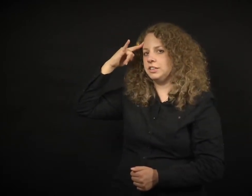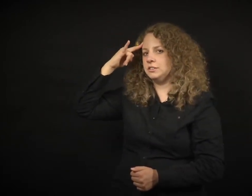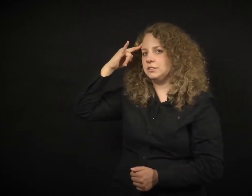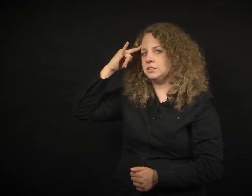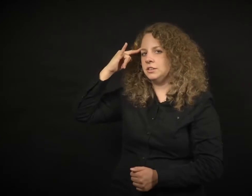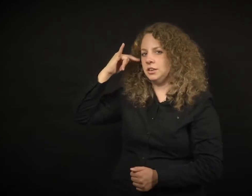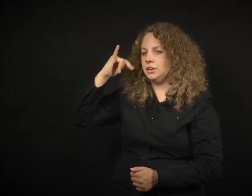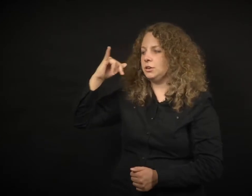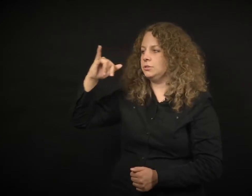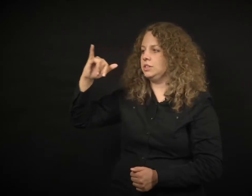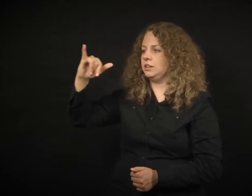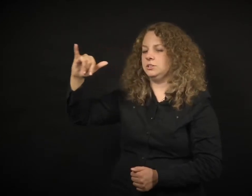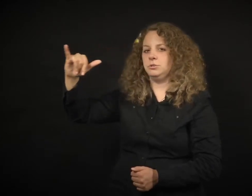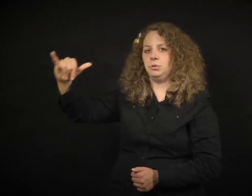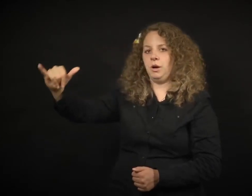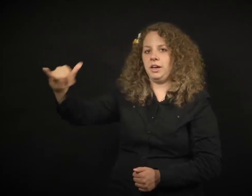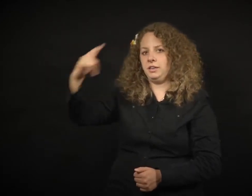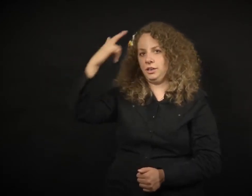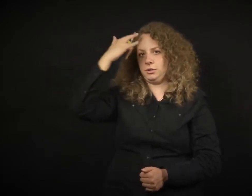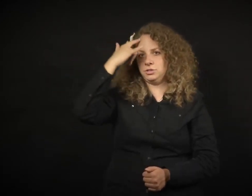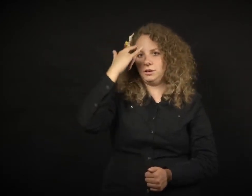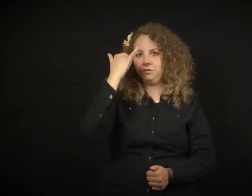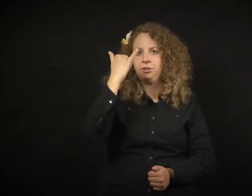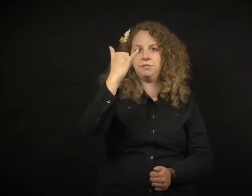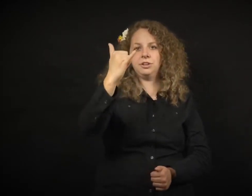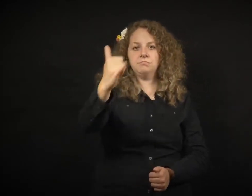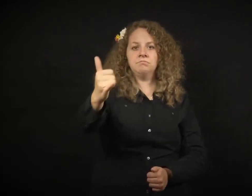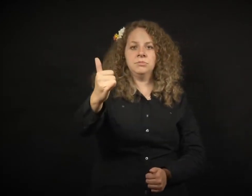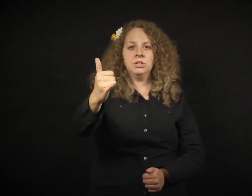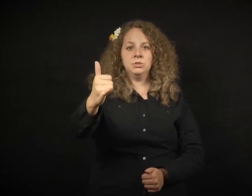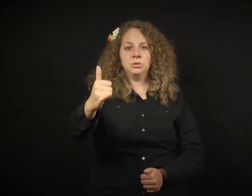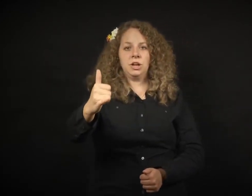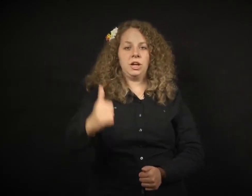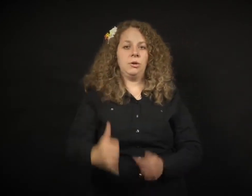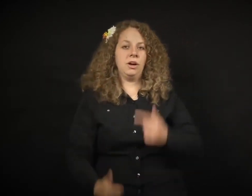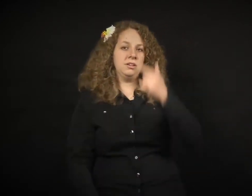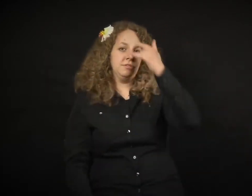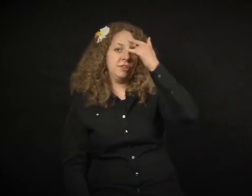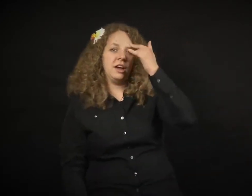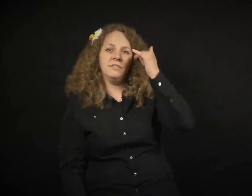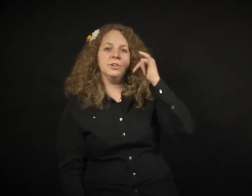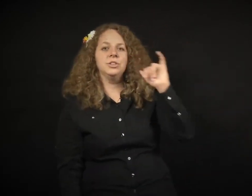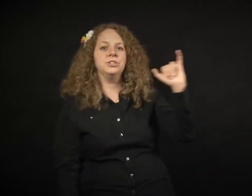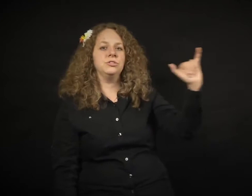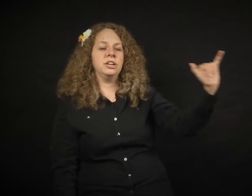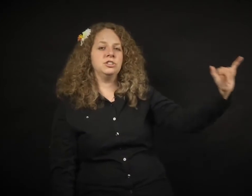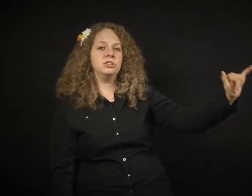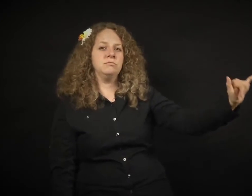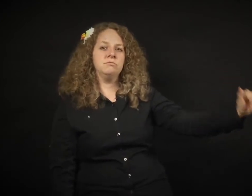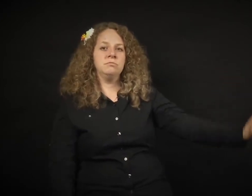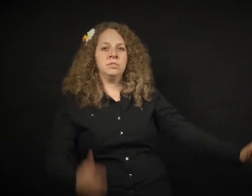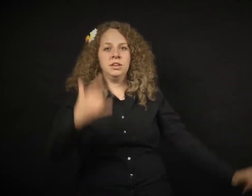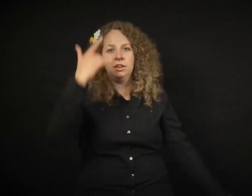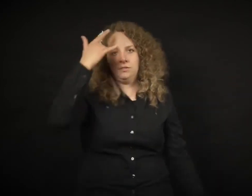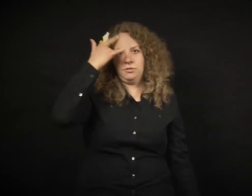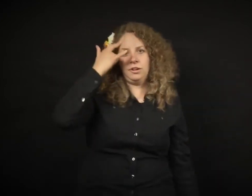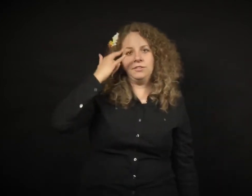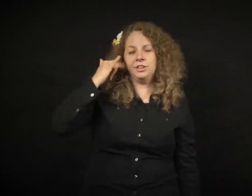face, goes down into a Y and goes out forever. So it can go on forever in this direction and forever in